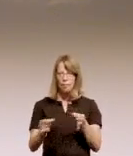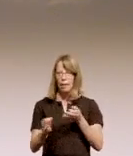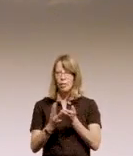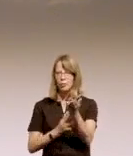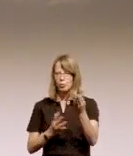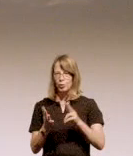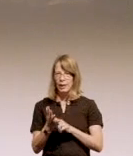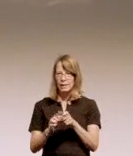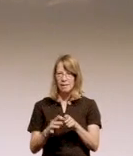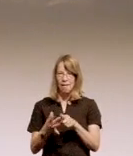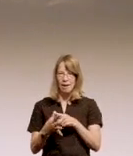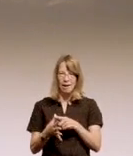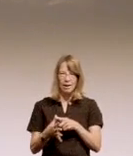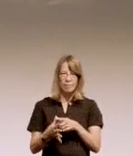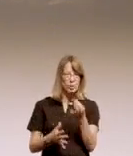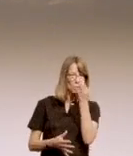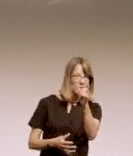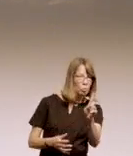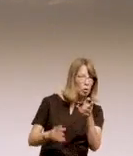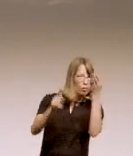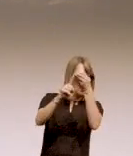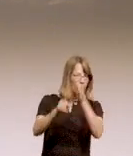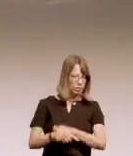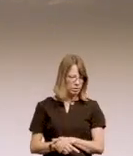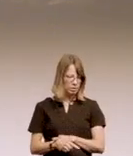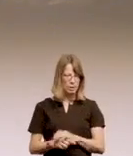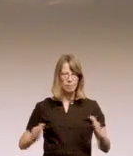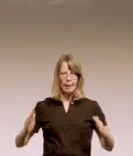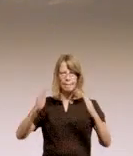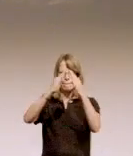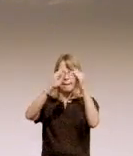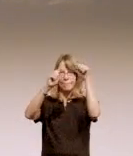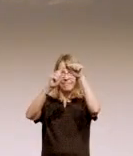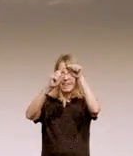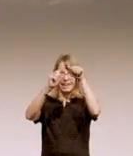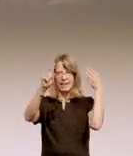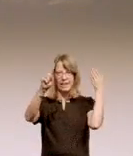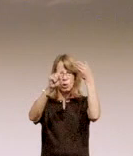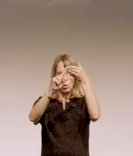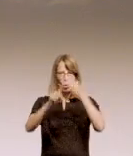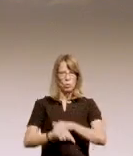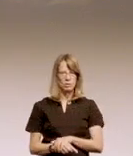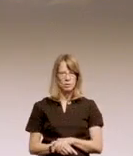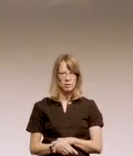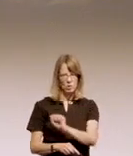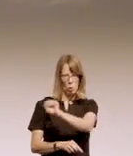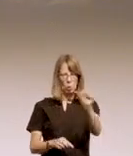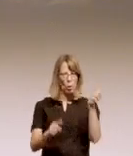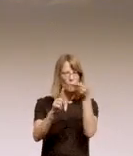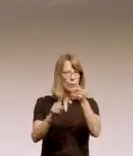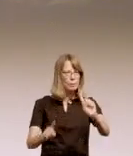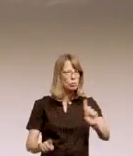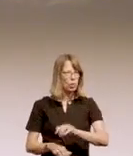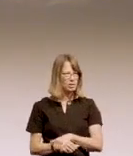the goals you want to achieve? Goals sit up the top of that pyramid. Goals are the self-actualization. What is your purpose? How